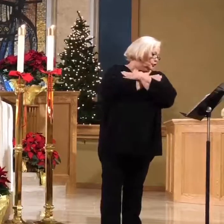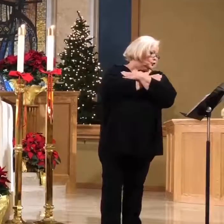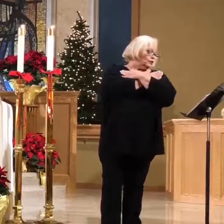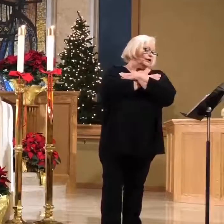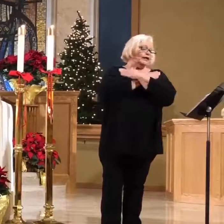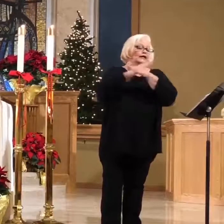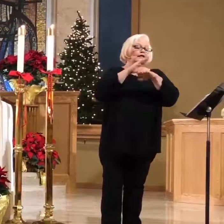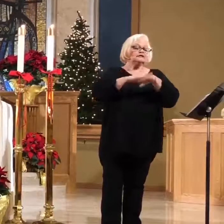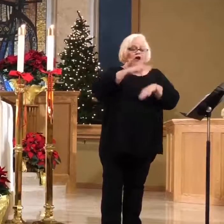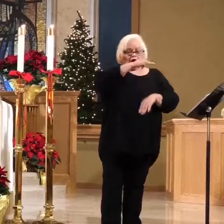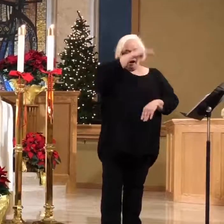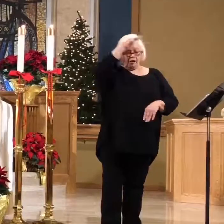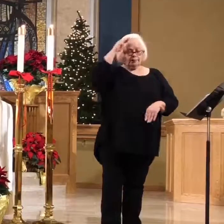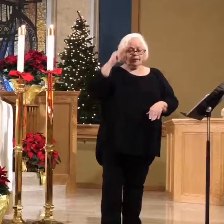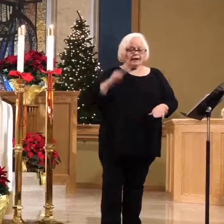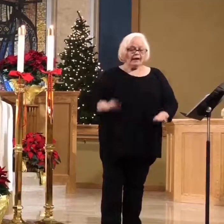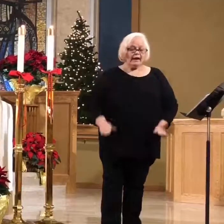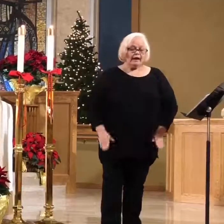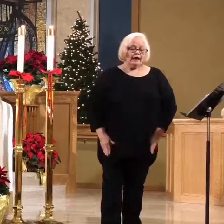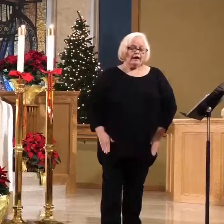Mary's lap is